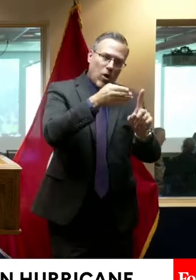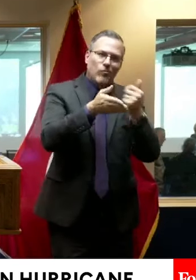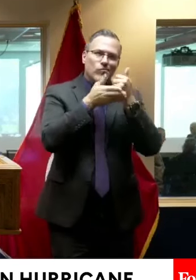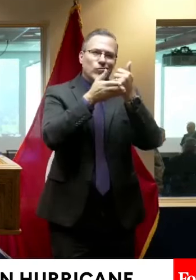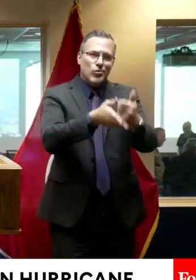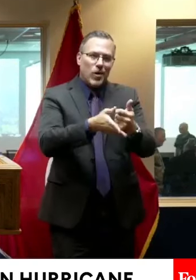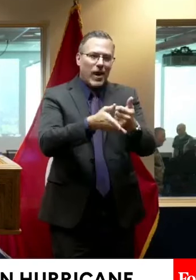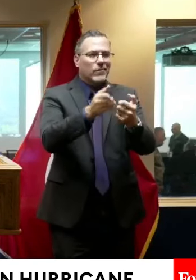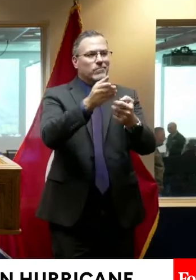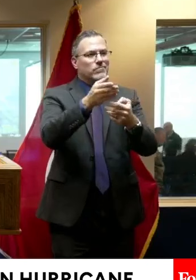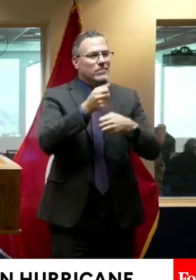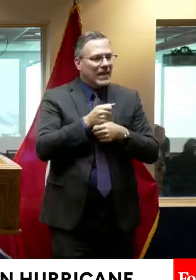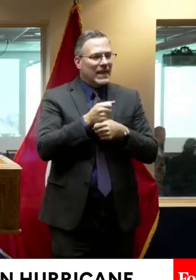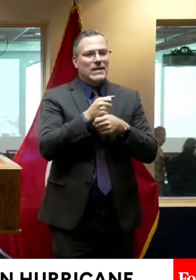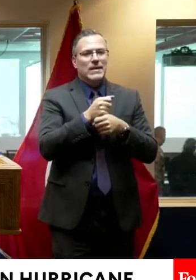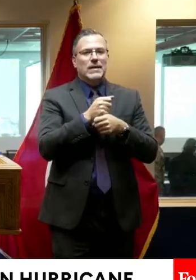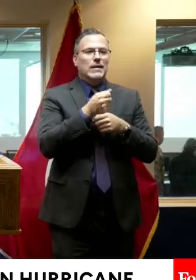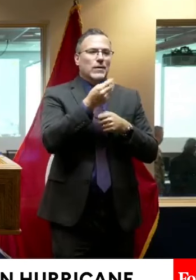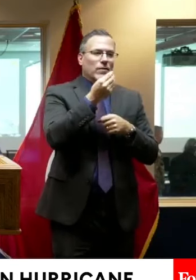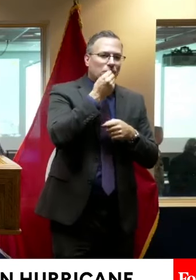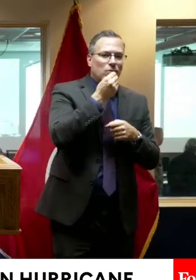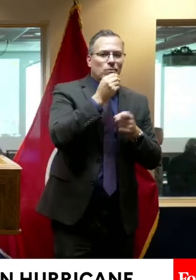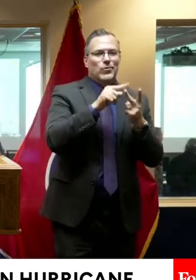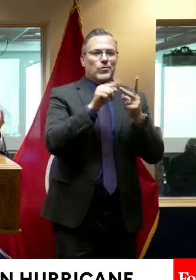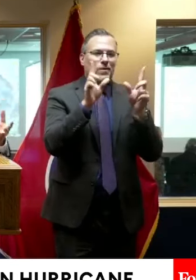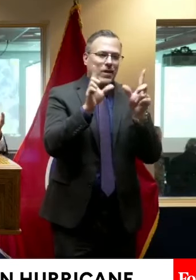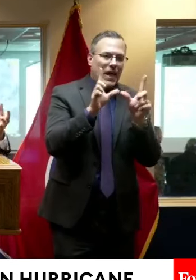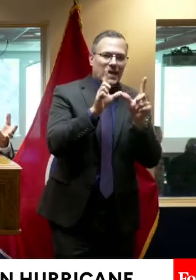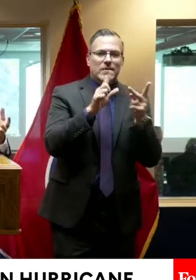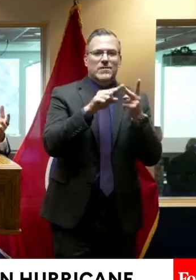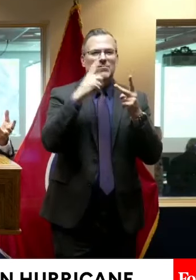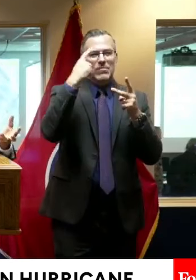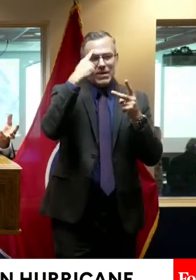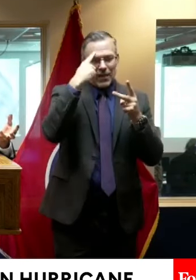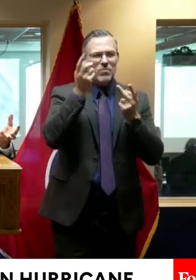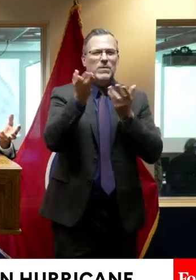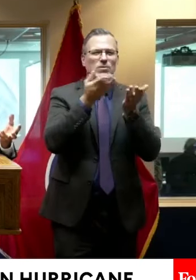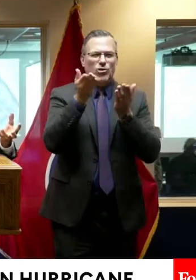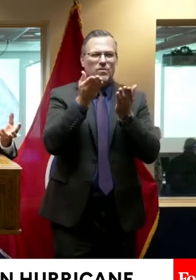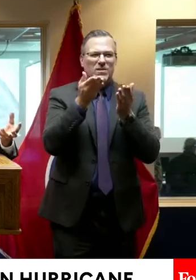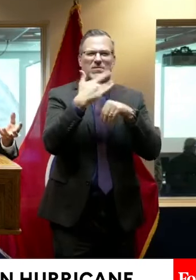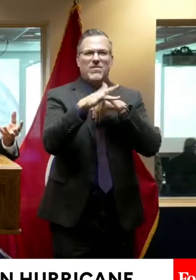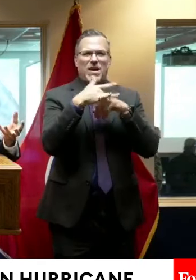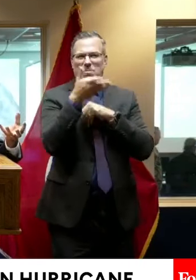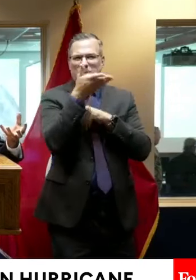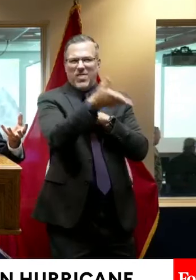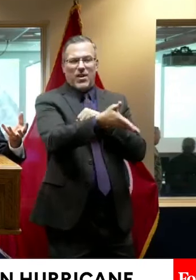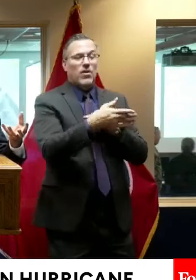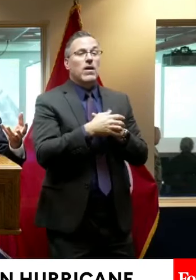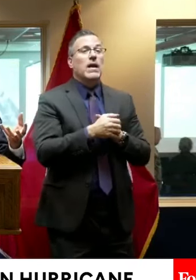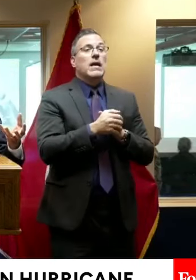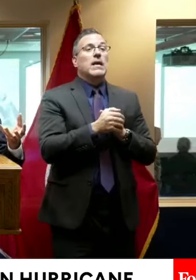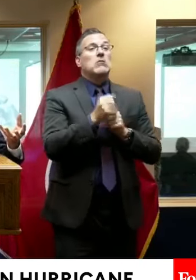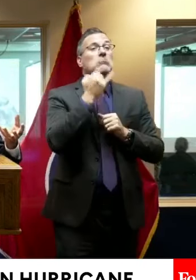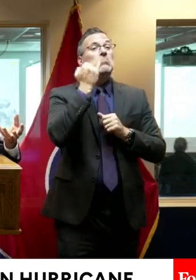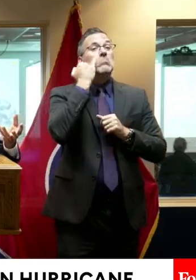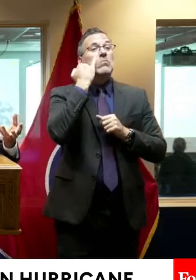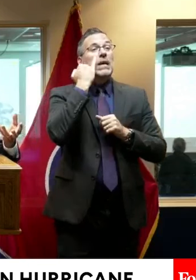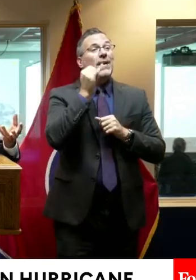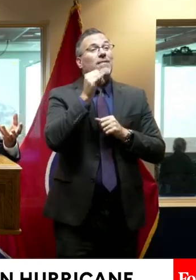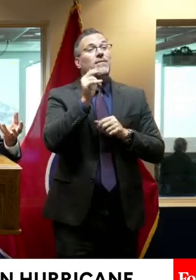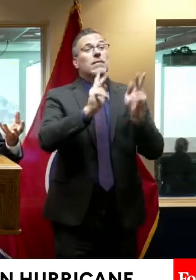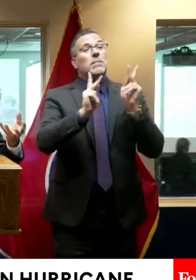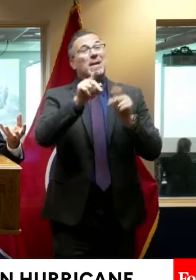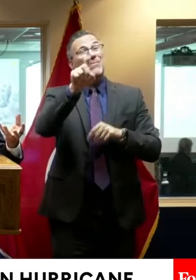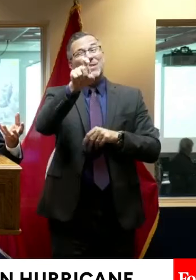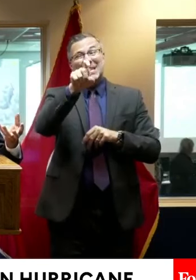government services that they receive through the state. So we've opened these multi-agency centers, and if they come to these centers, they